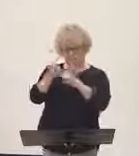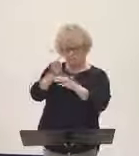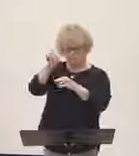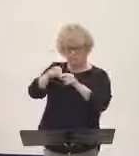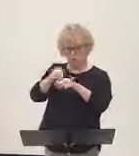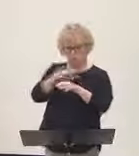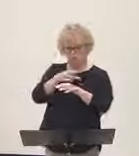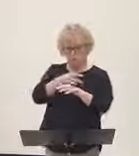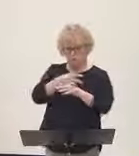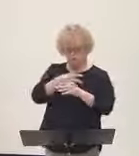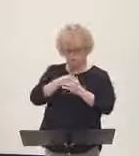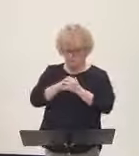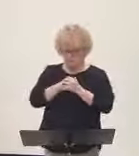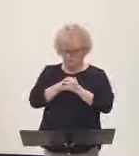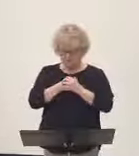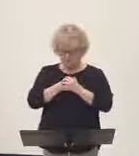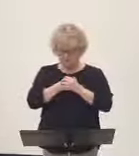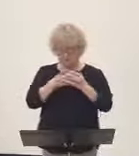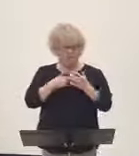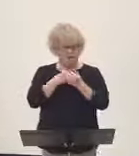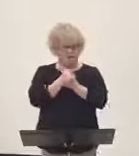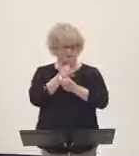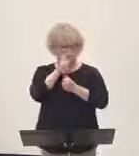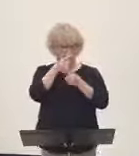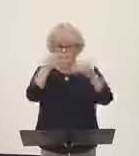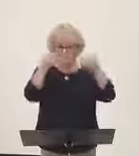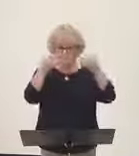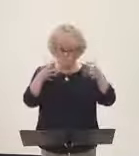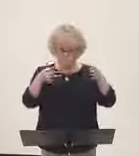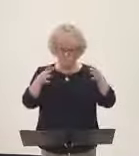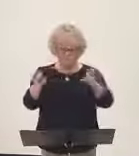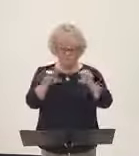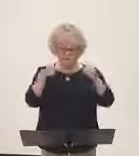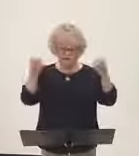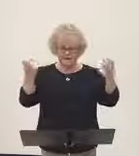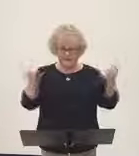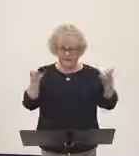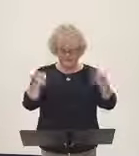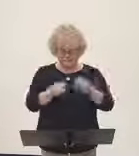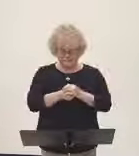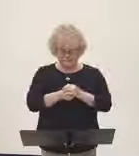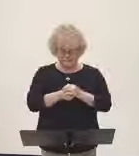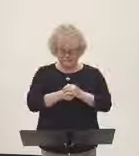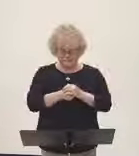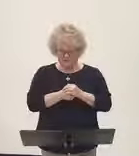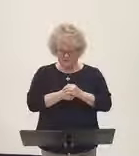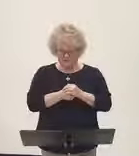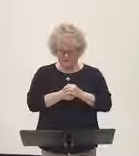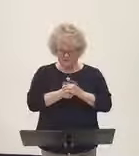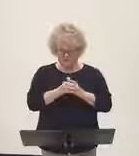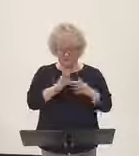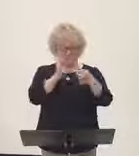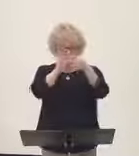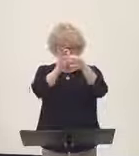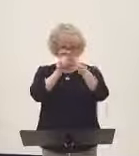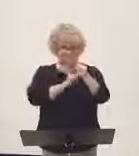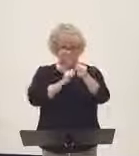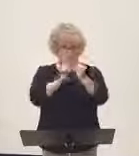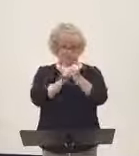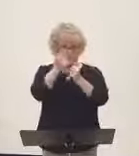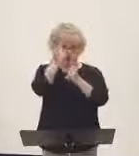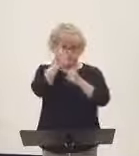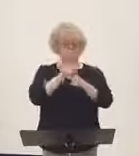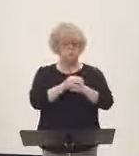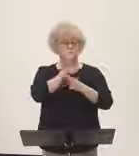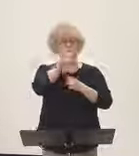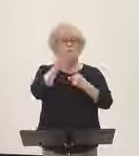least spiritually into my heart. I embrace you as if you were already there and unite myself wholly to